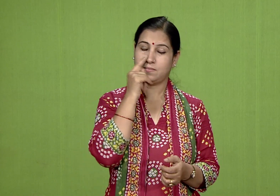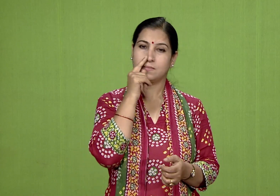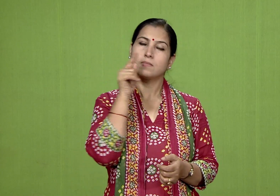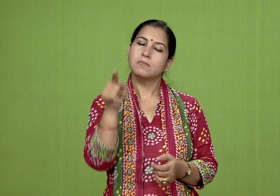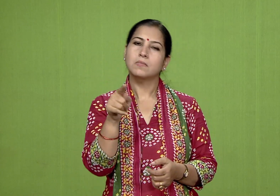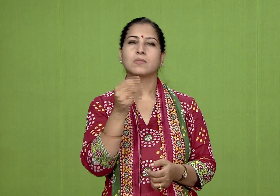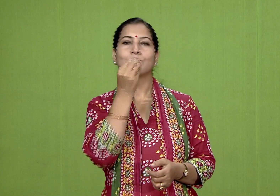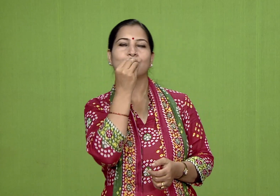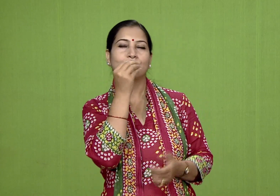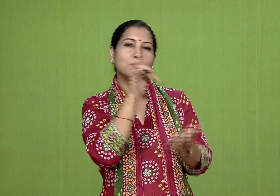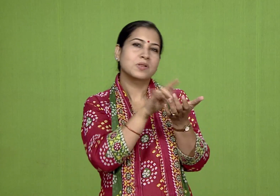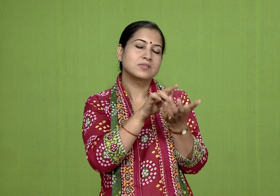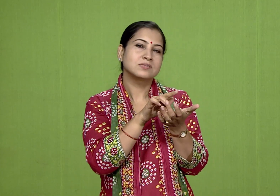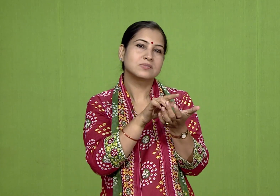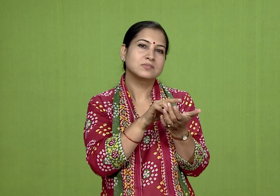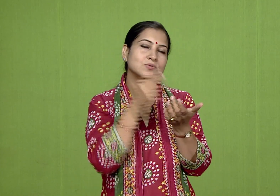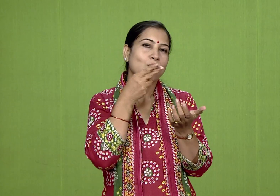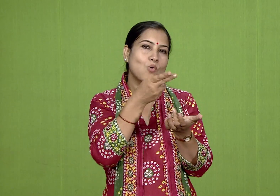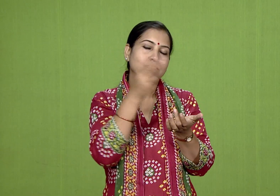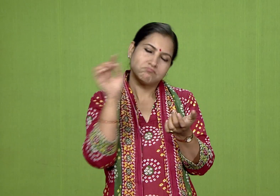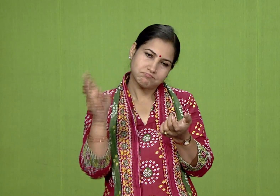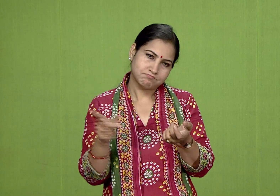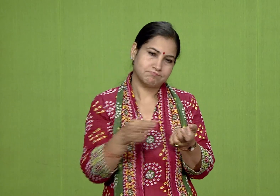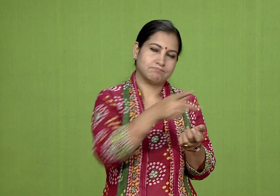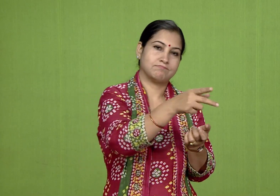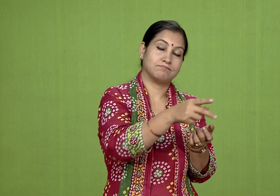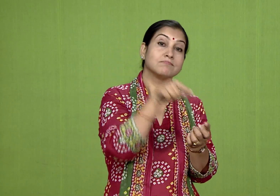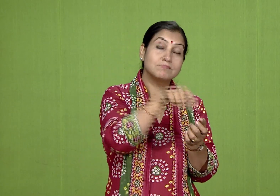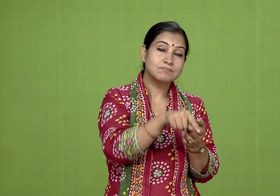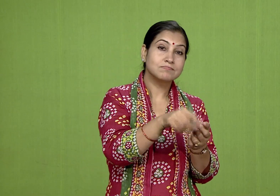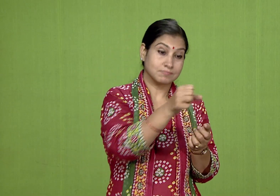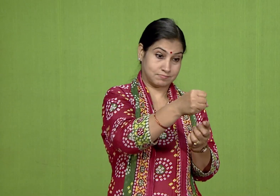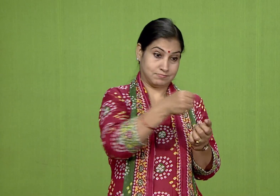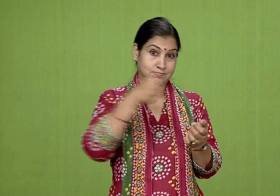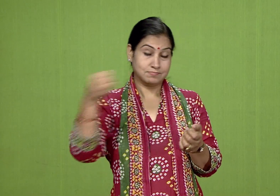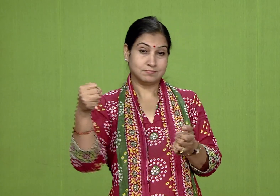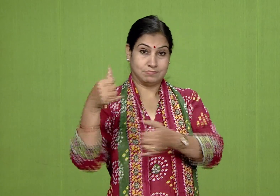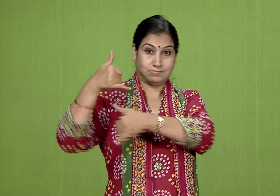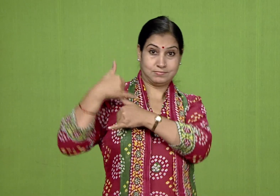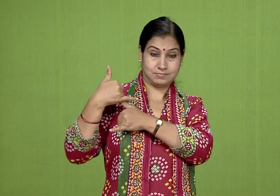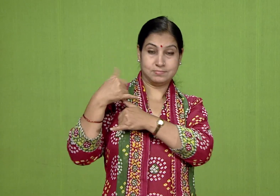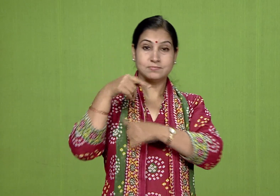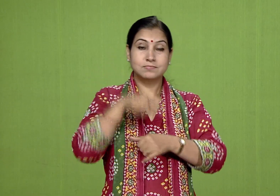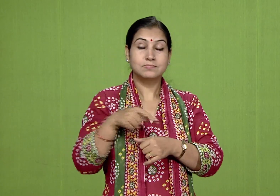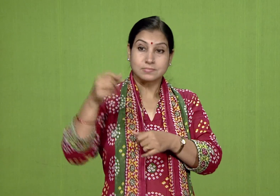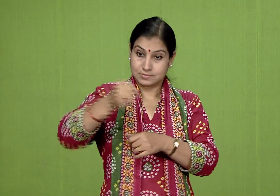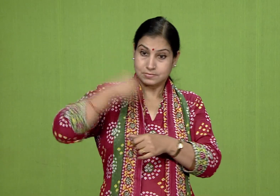a restaurant and was greeted with lots of love and affection by the owner.